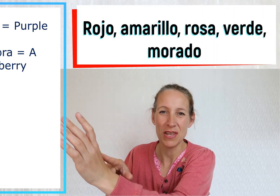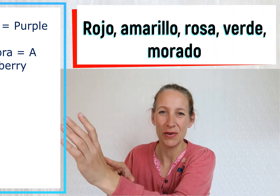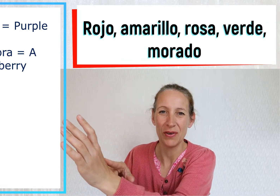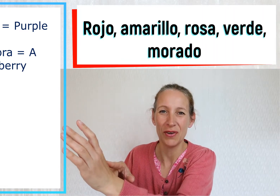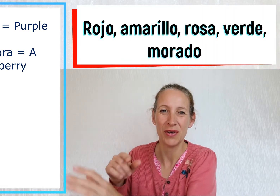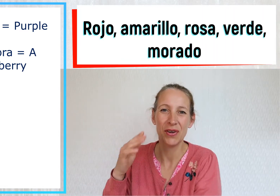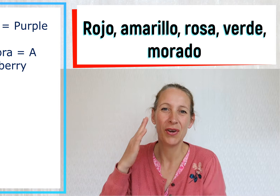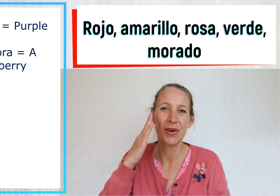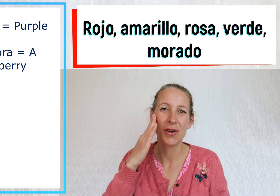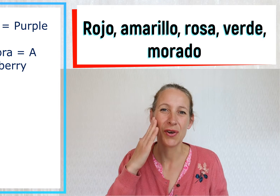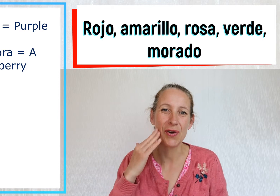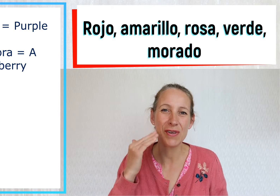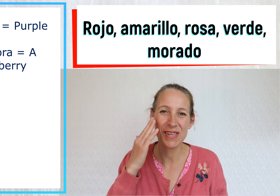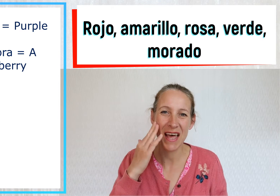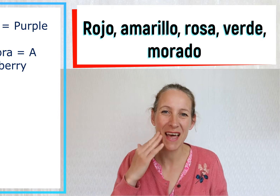amarillo, rosa,